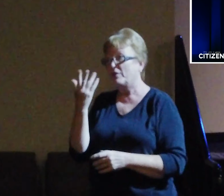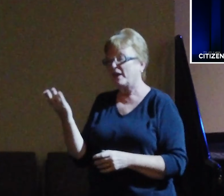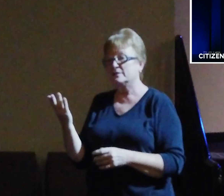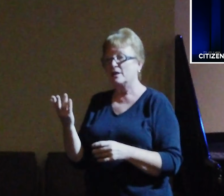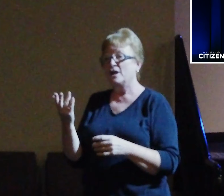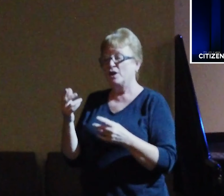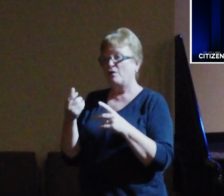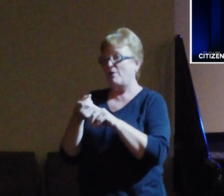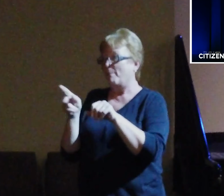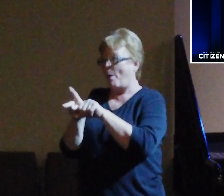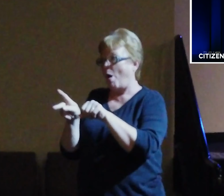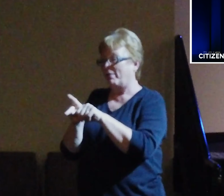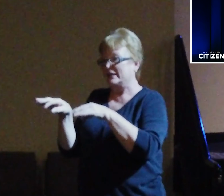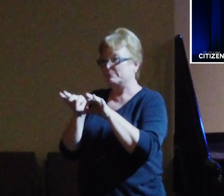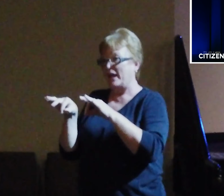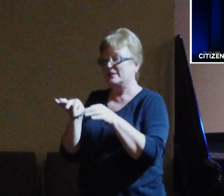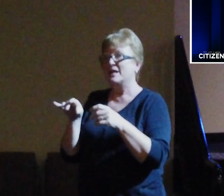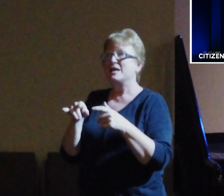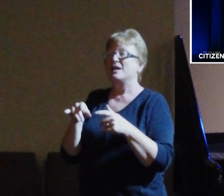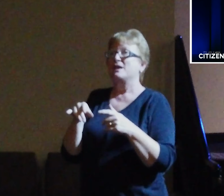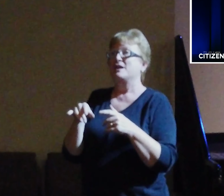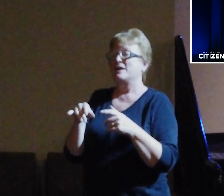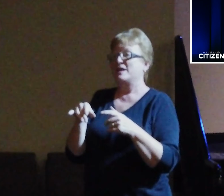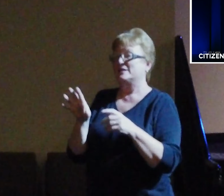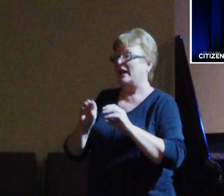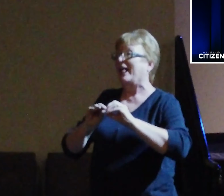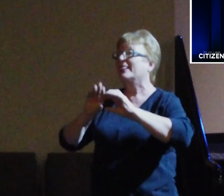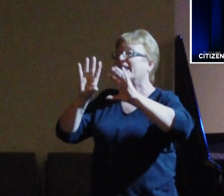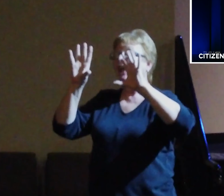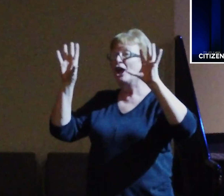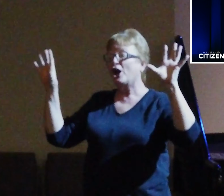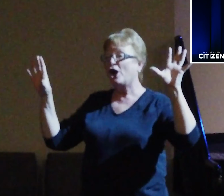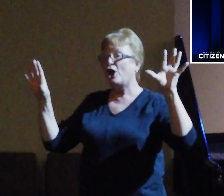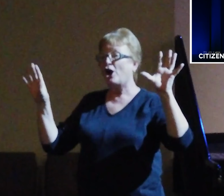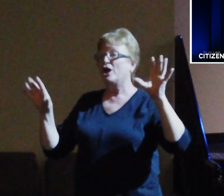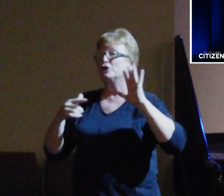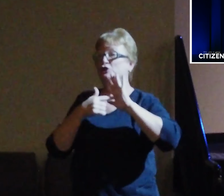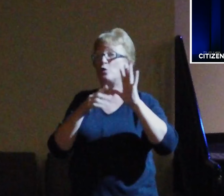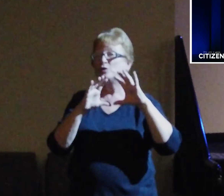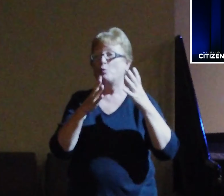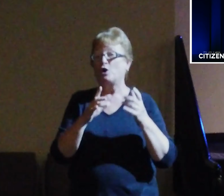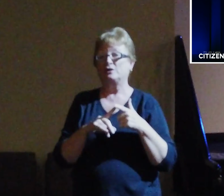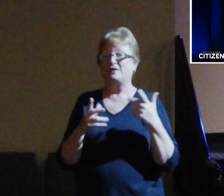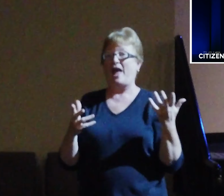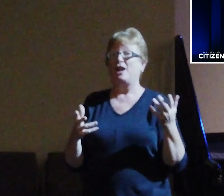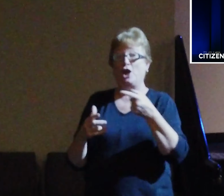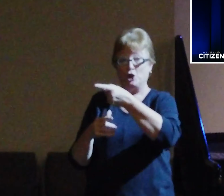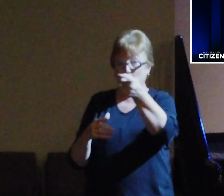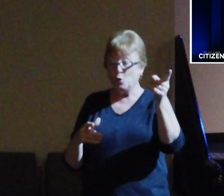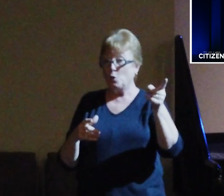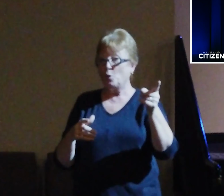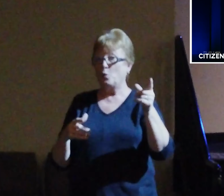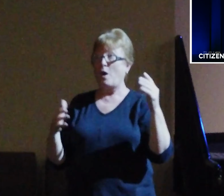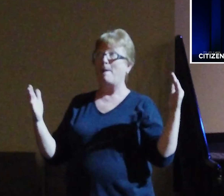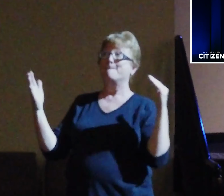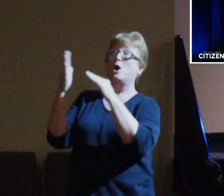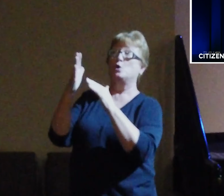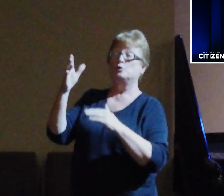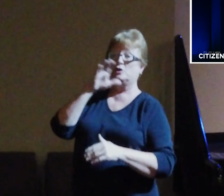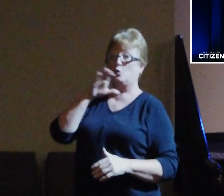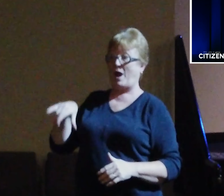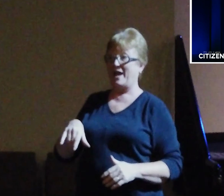And Paul lays that out for us. First, it's a clear sign to them that them is all that oppose Christ, including Satan and his army.